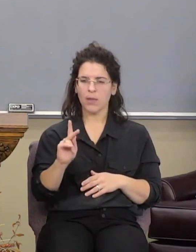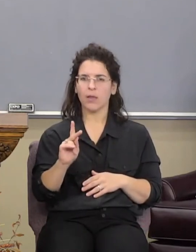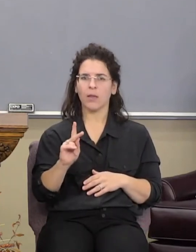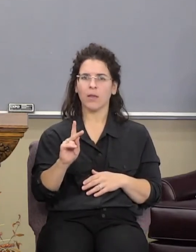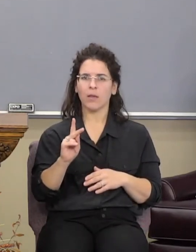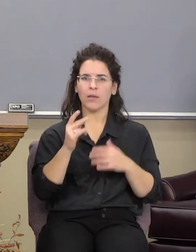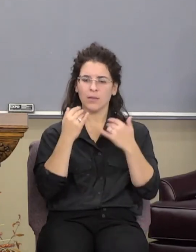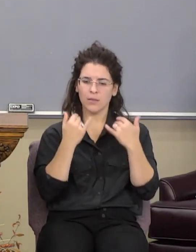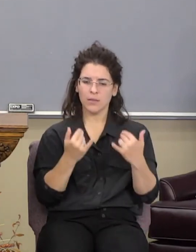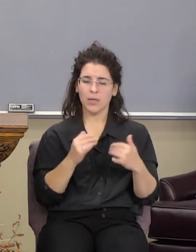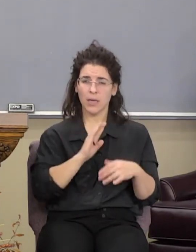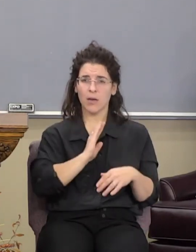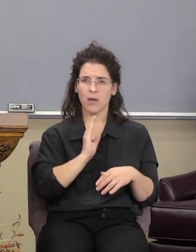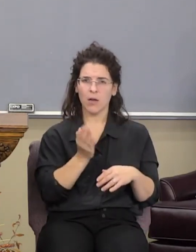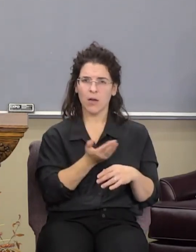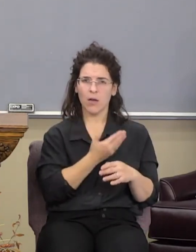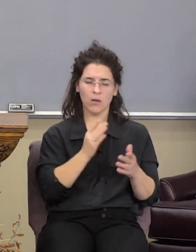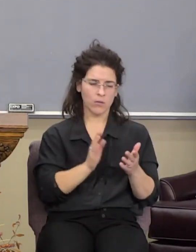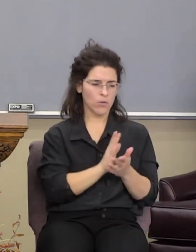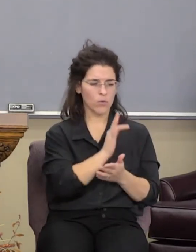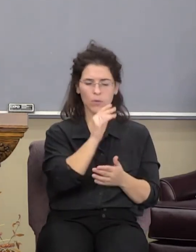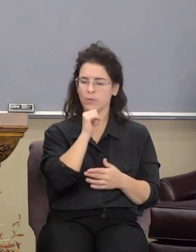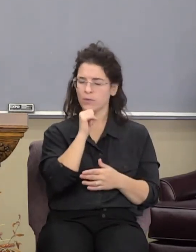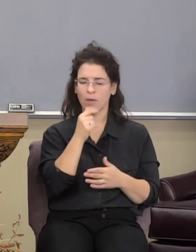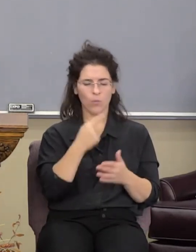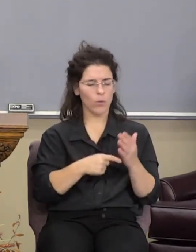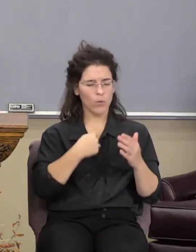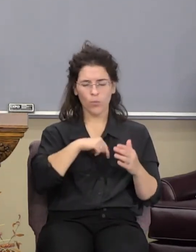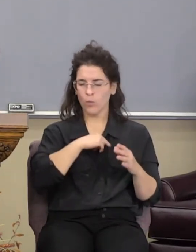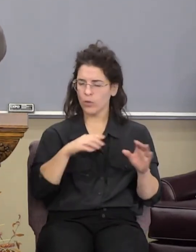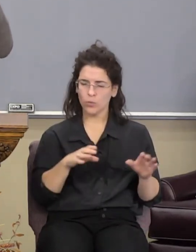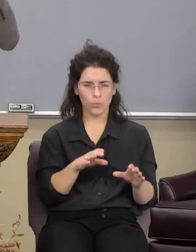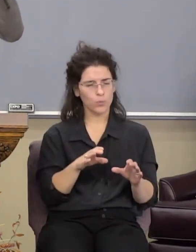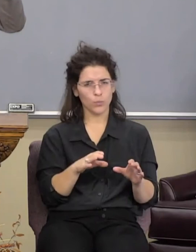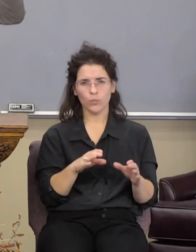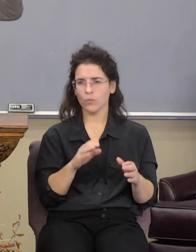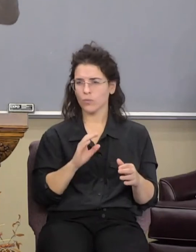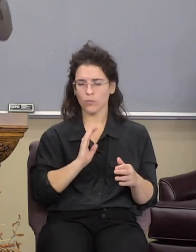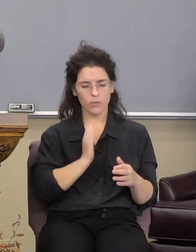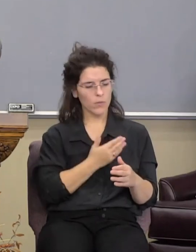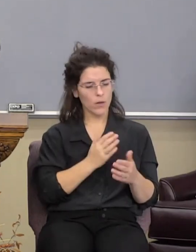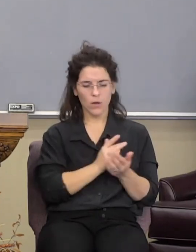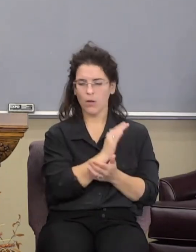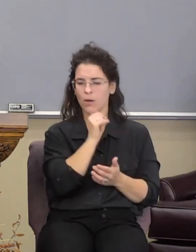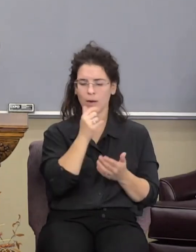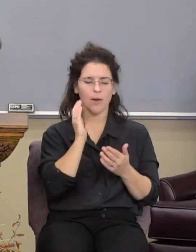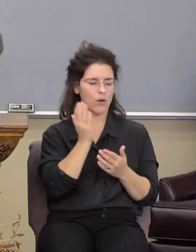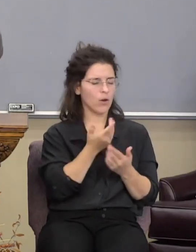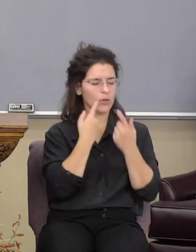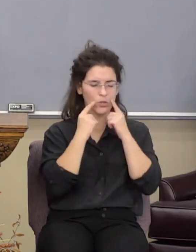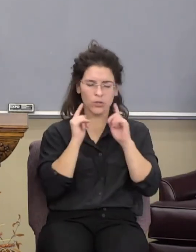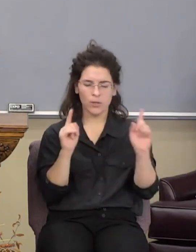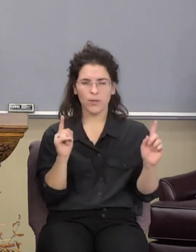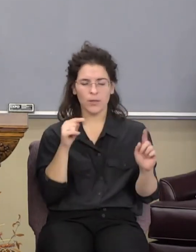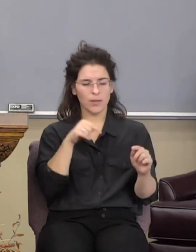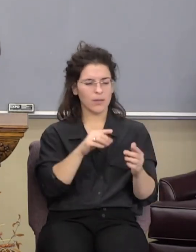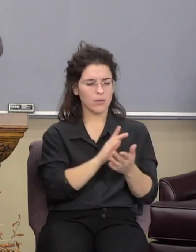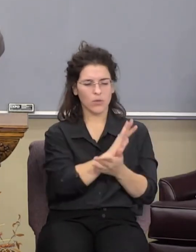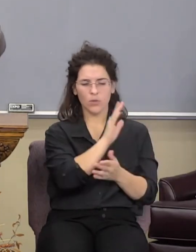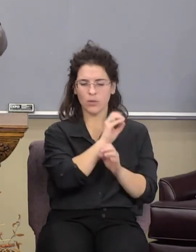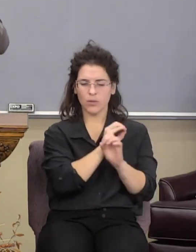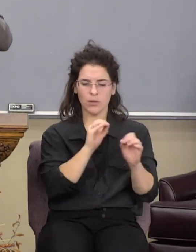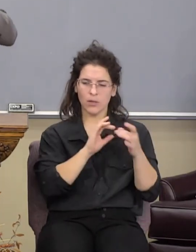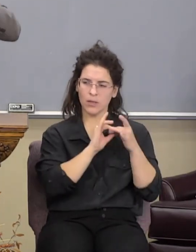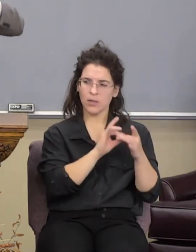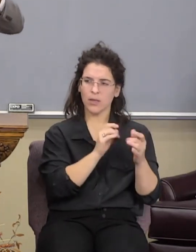Today, our glory isn't what we do. Our glory is not our achievements. This glory has nothing